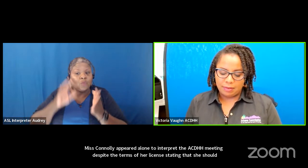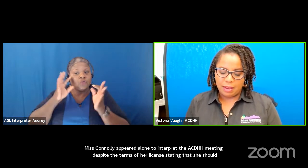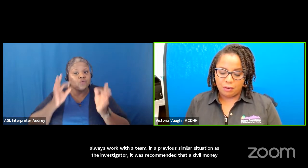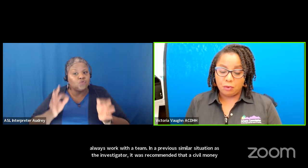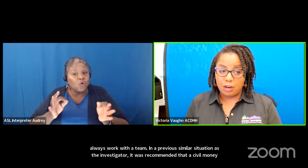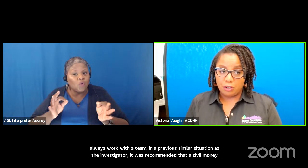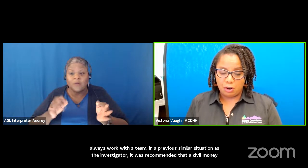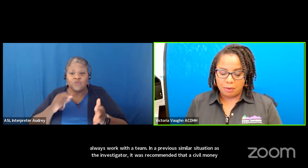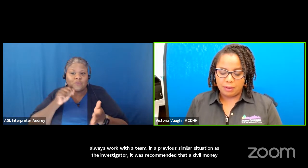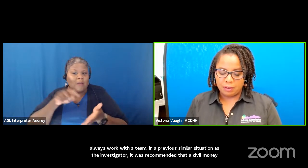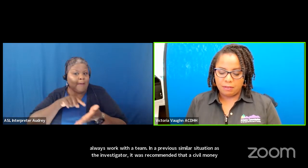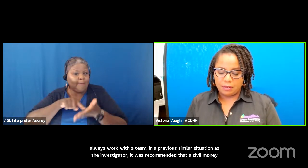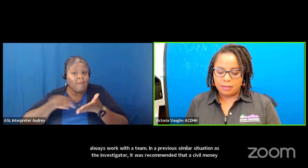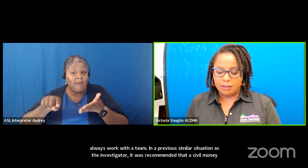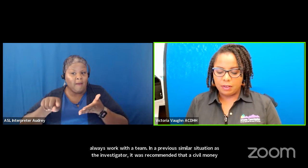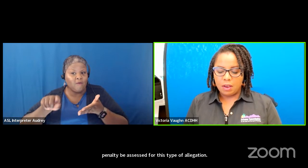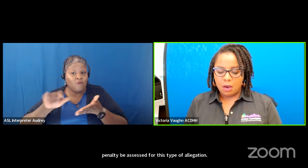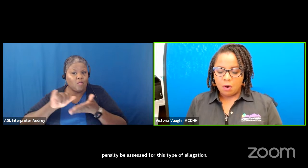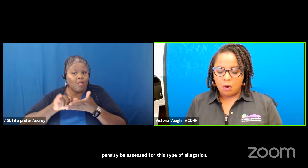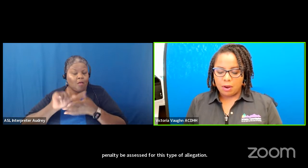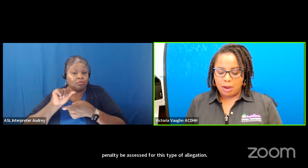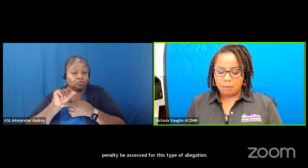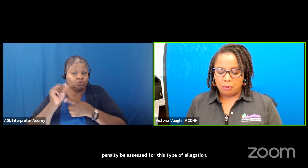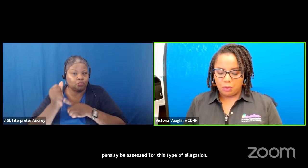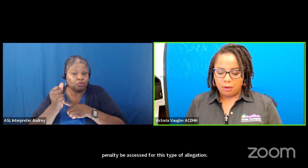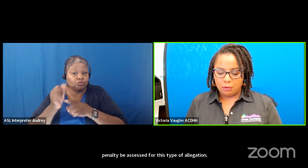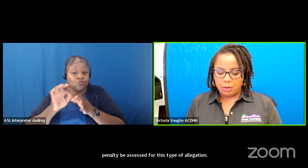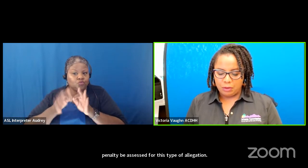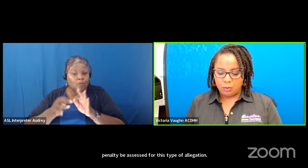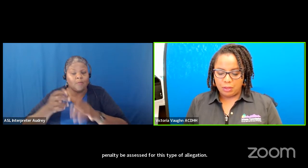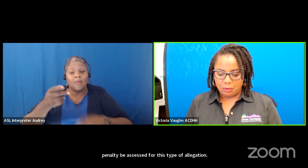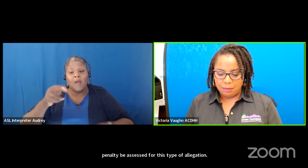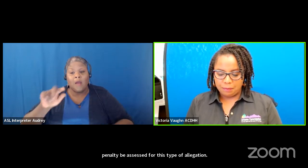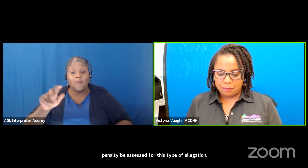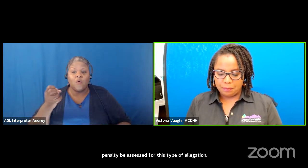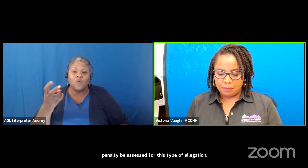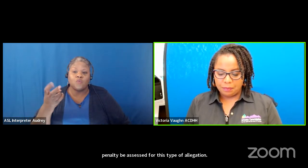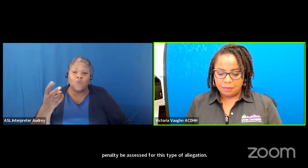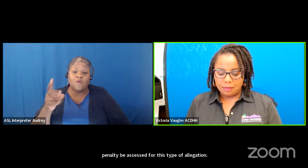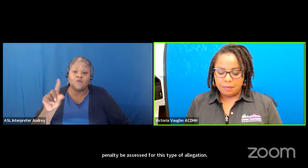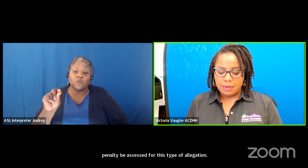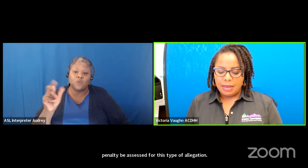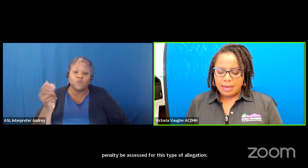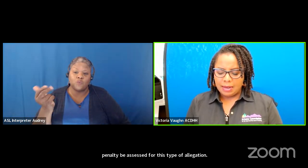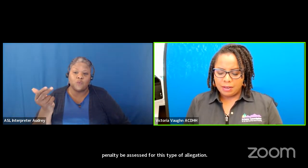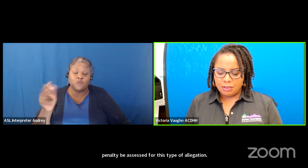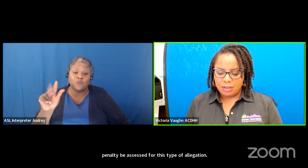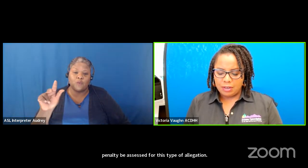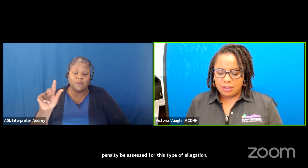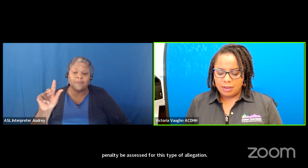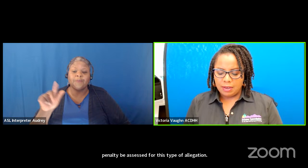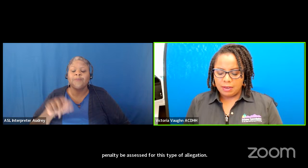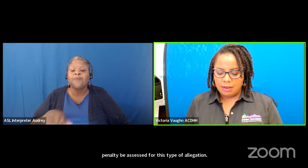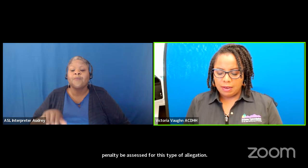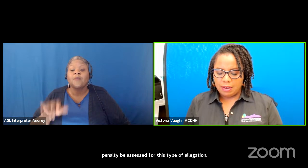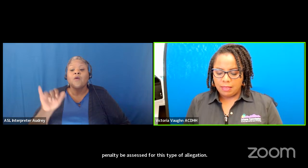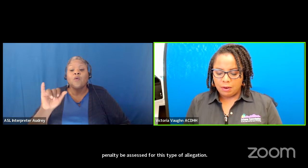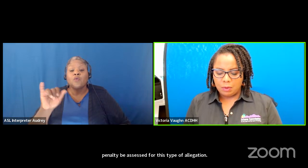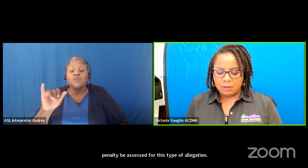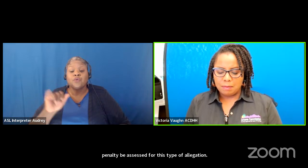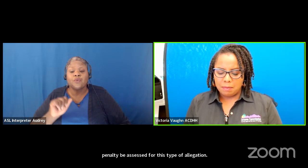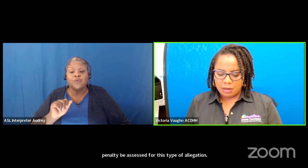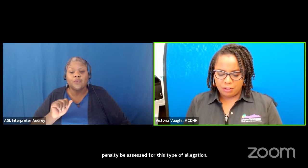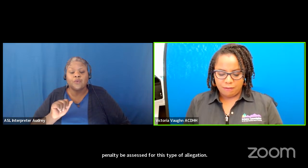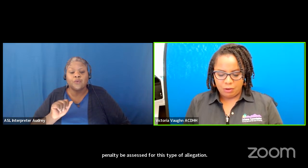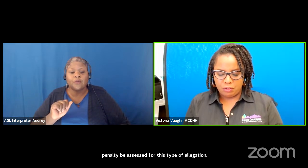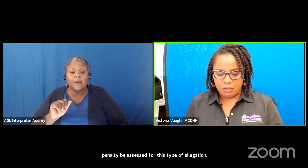not compensated for her interpreting services on April 12, 2023. In addition,